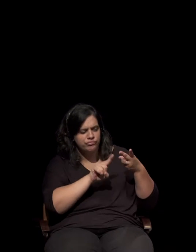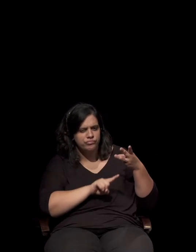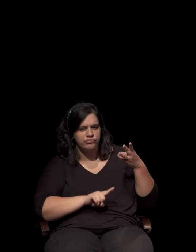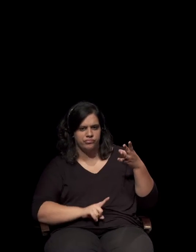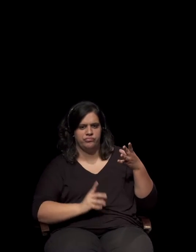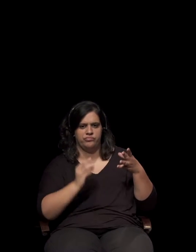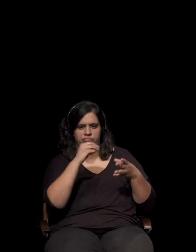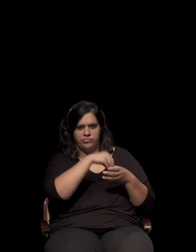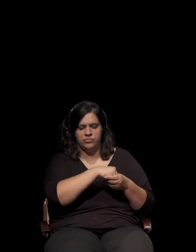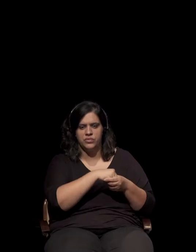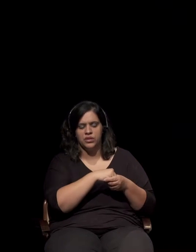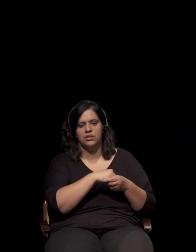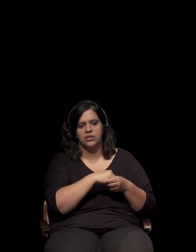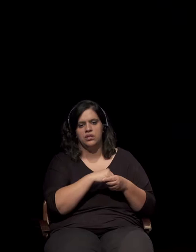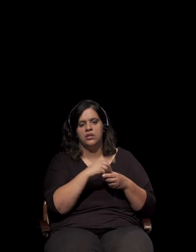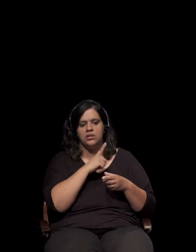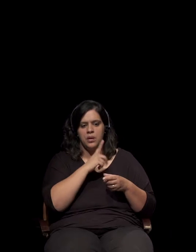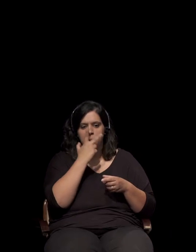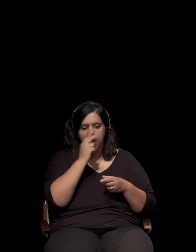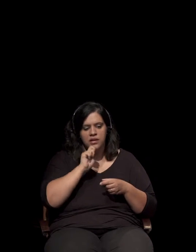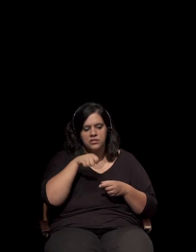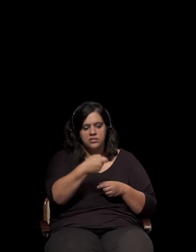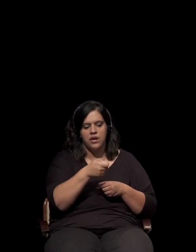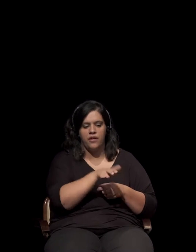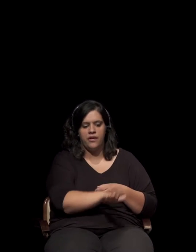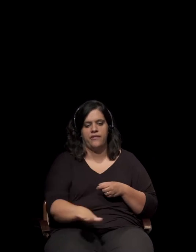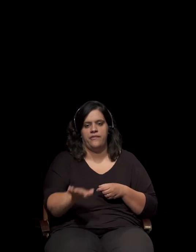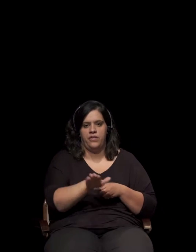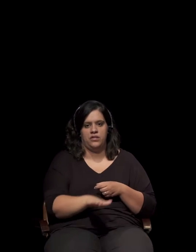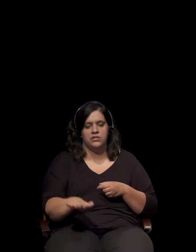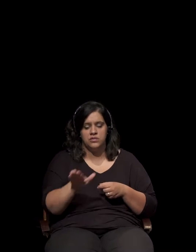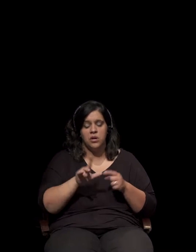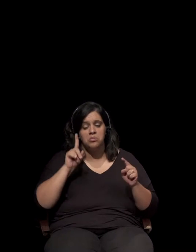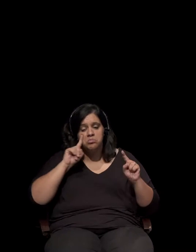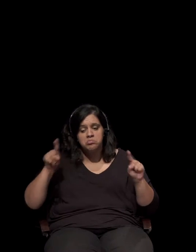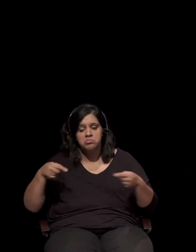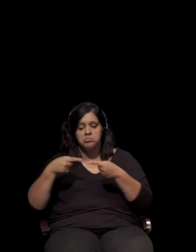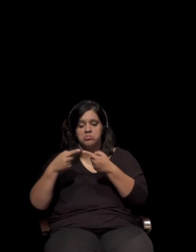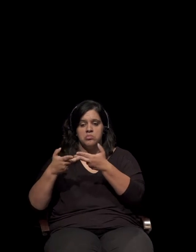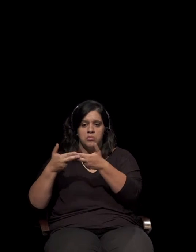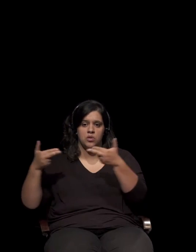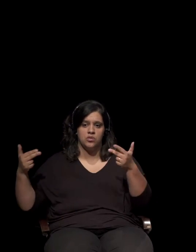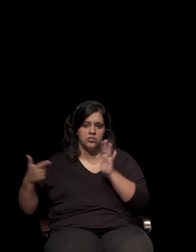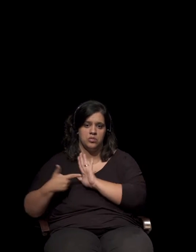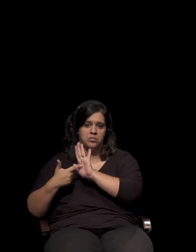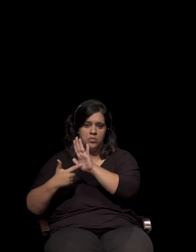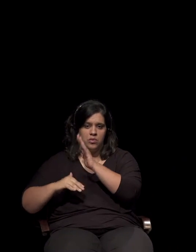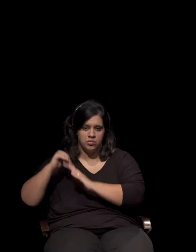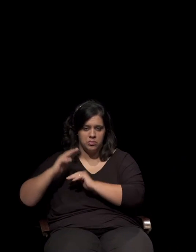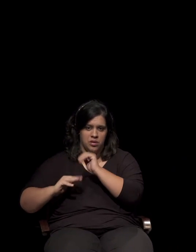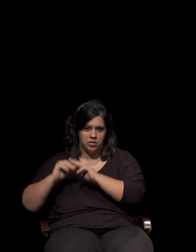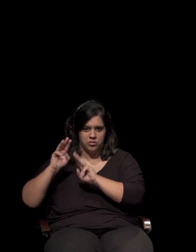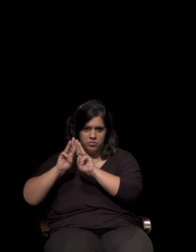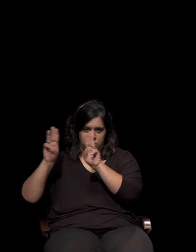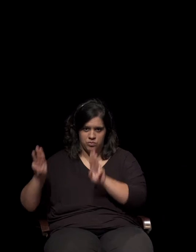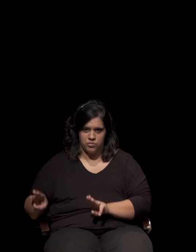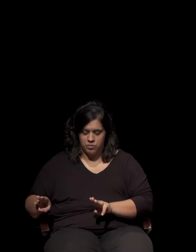and begin to relate them to some of the questions popping up in museum practice.